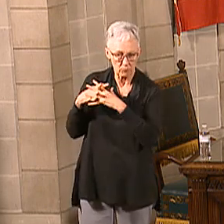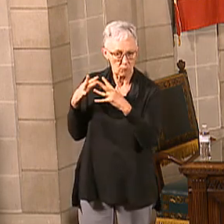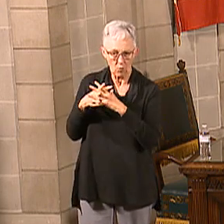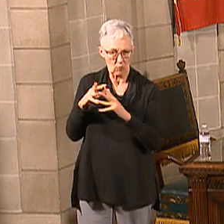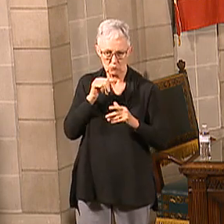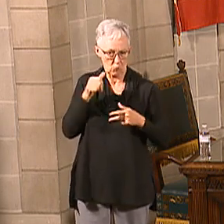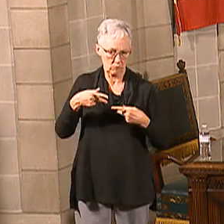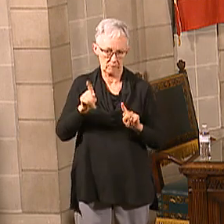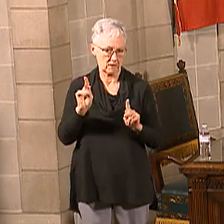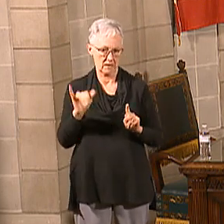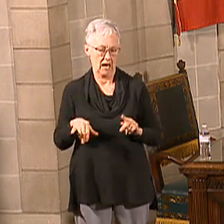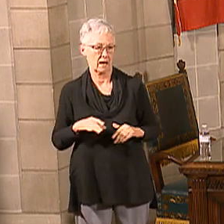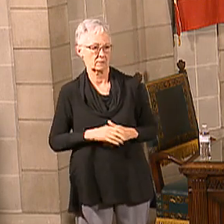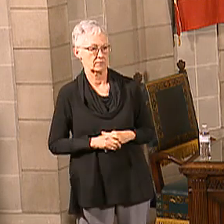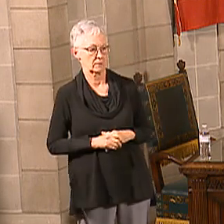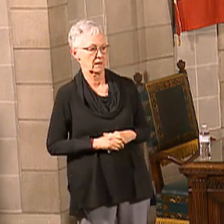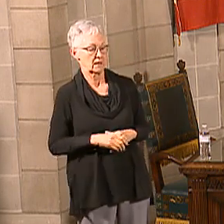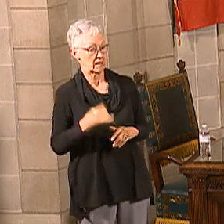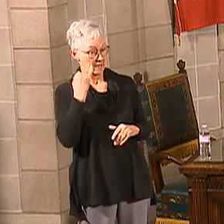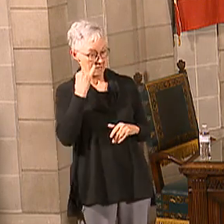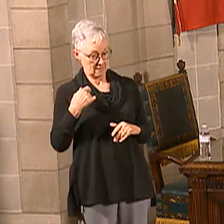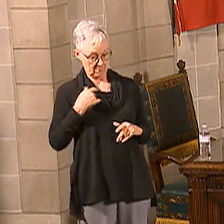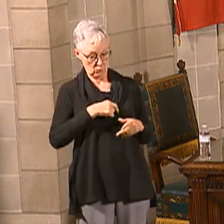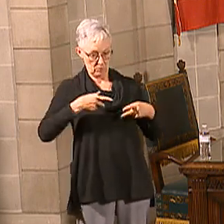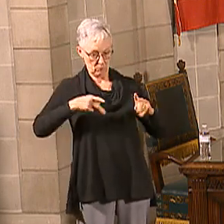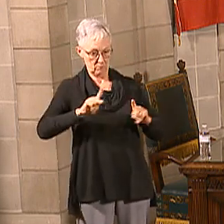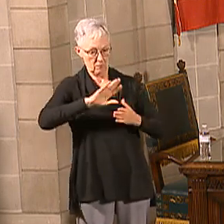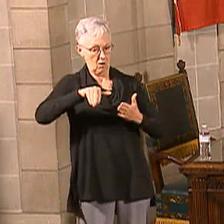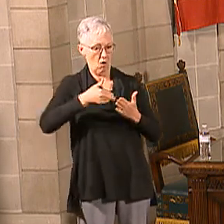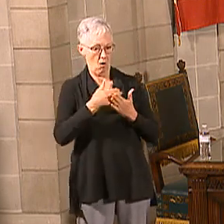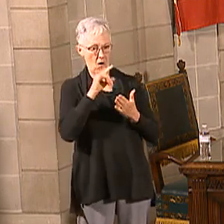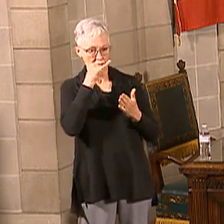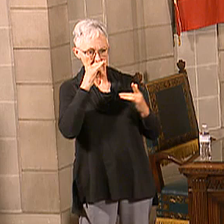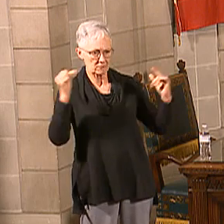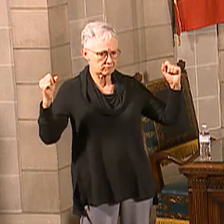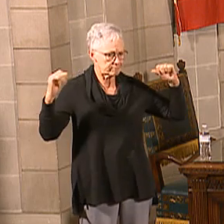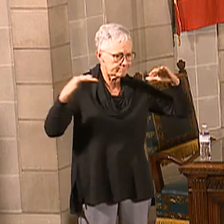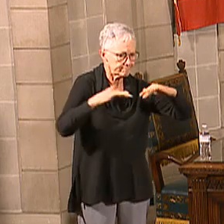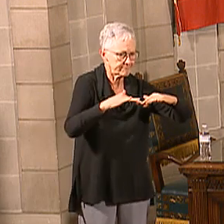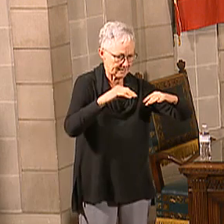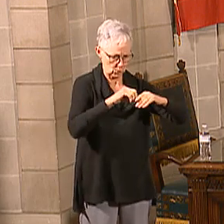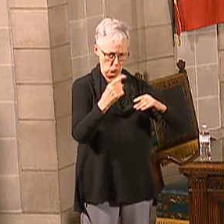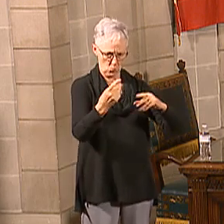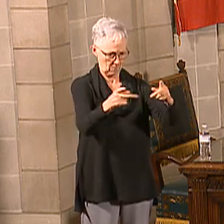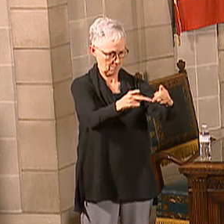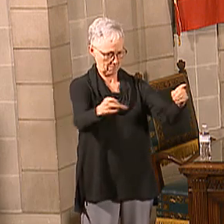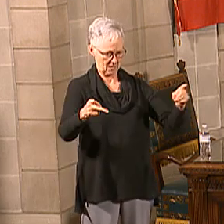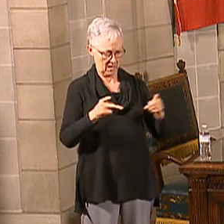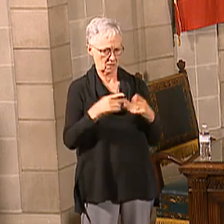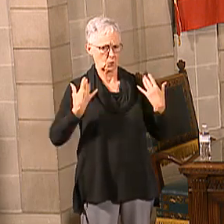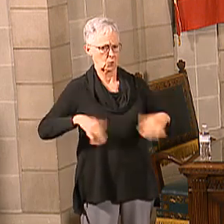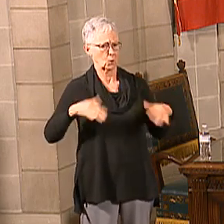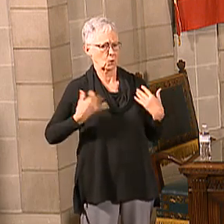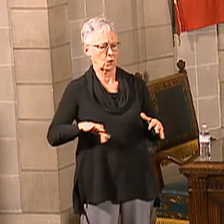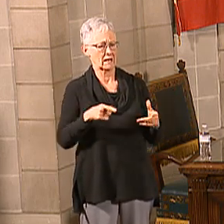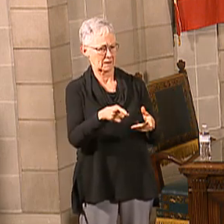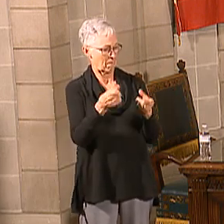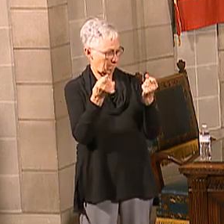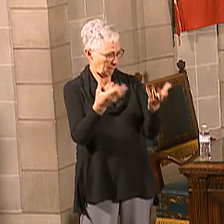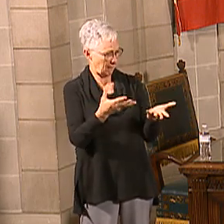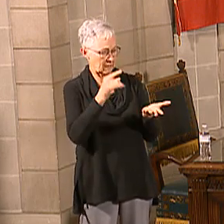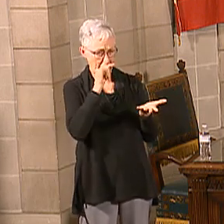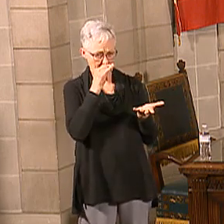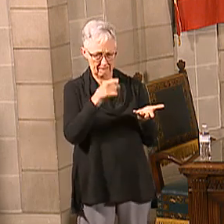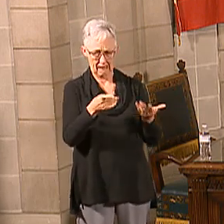human beings we have in our society. We put all those kids into a classroom. And the idea is that we want to avoid large public gatherings. And we